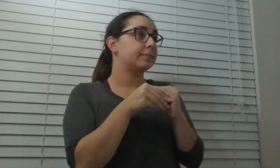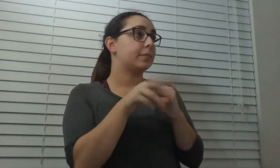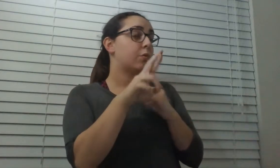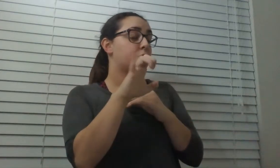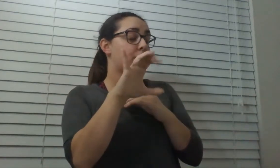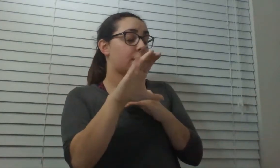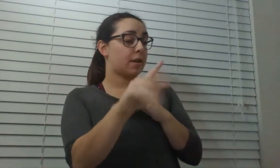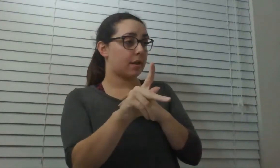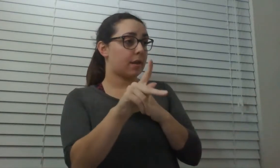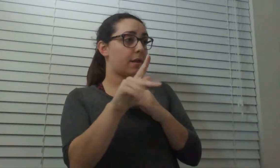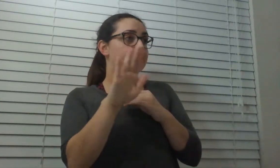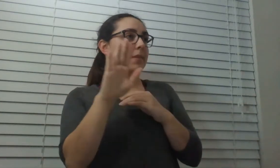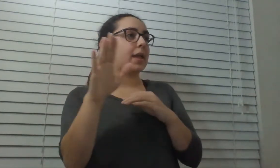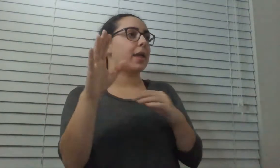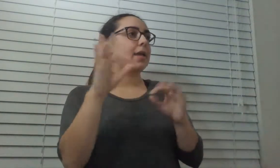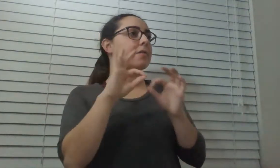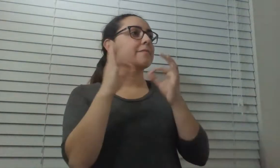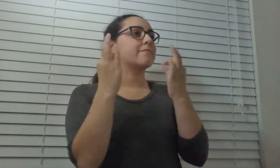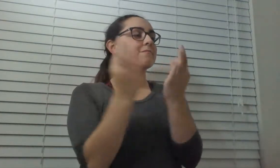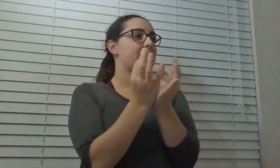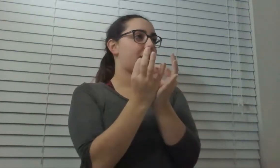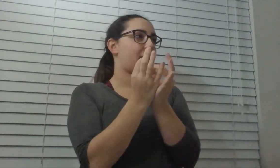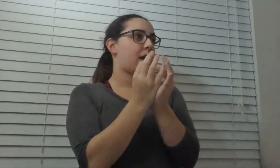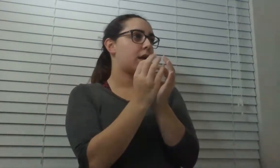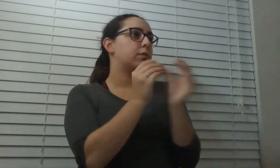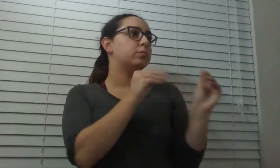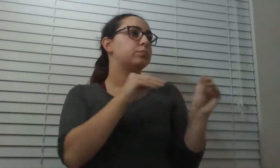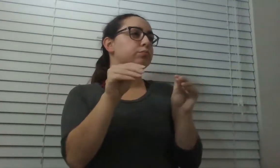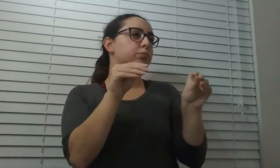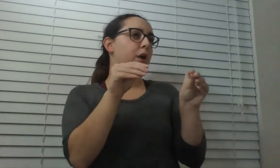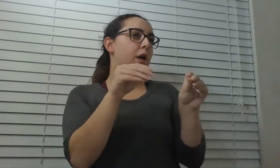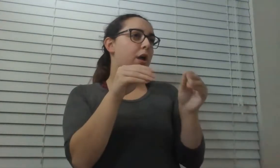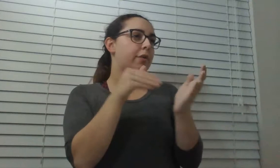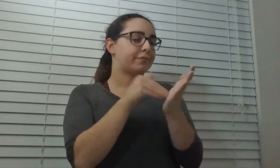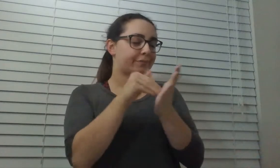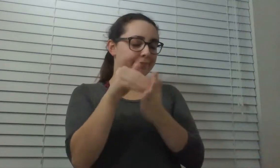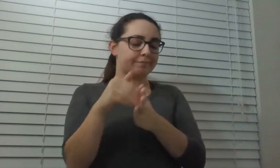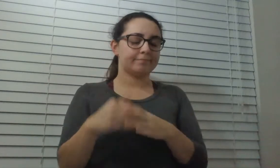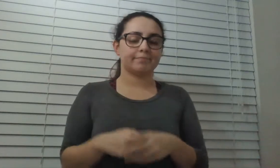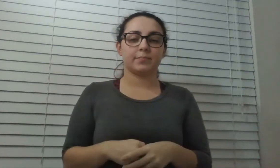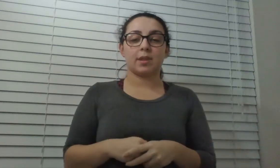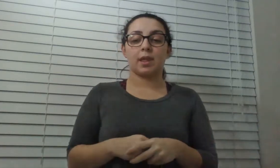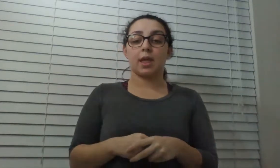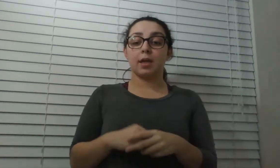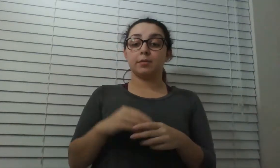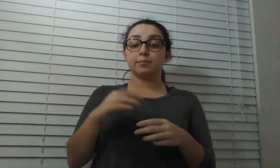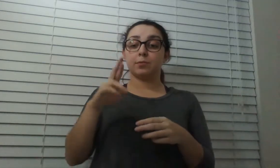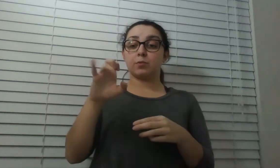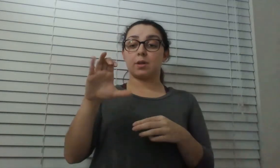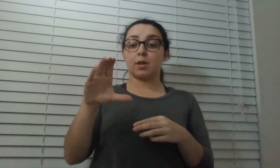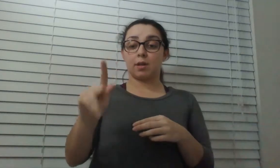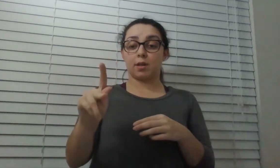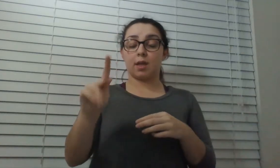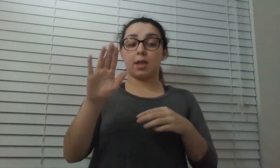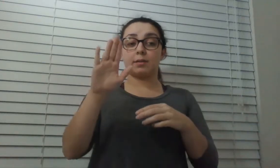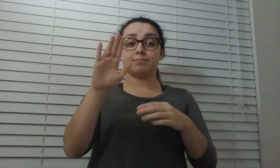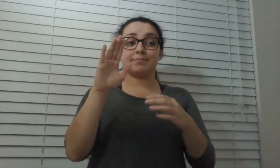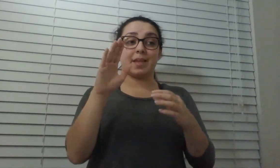lot. Apparently Rick's dad did a lot of work for the government, so almost every year he would find himself in a totally different town. And to make things worse, he was a